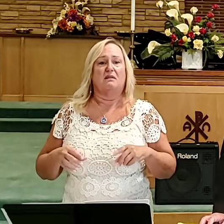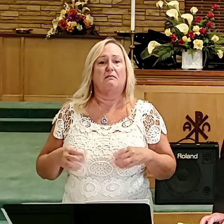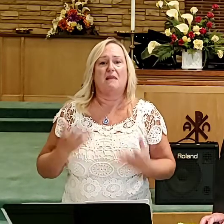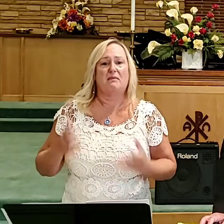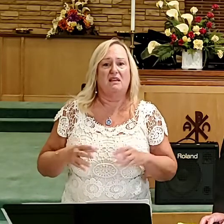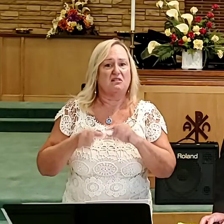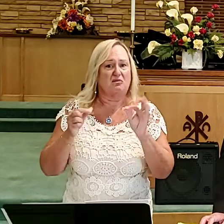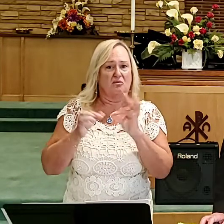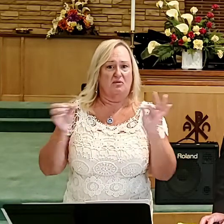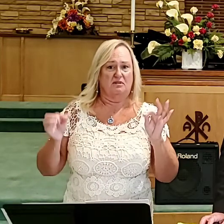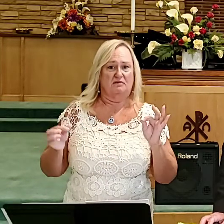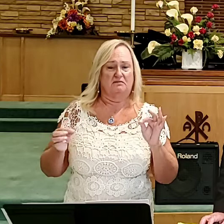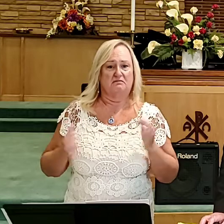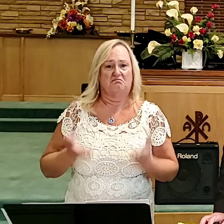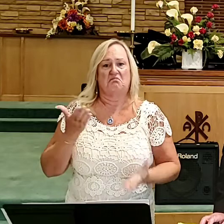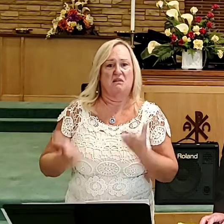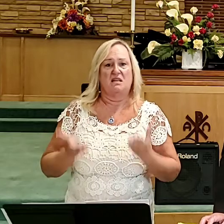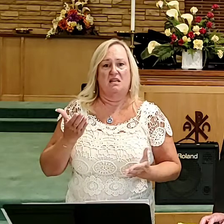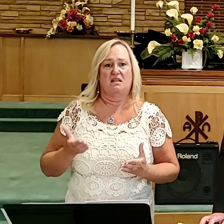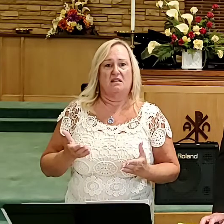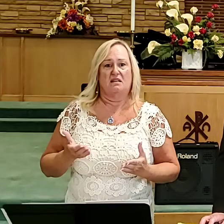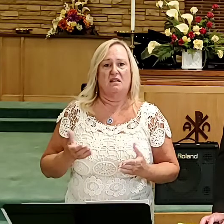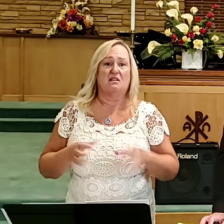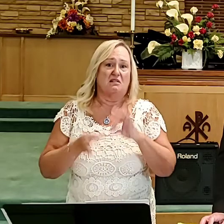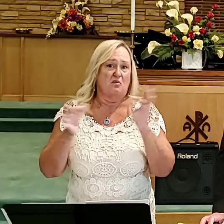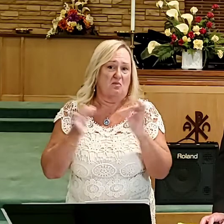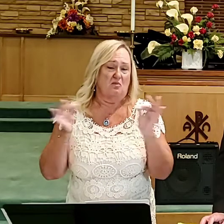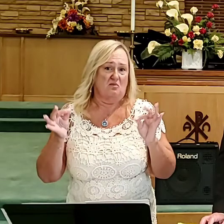metaphor, maybe a parable.